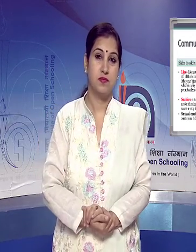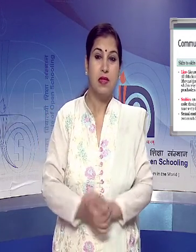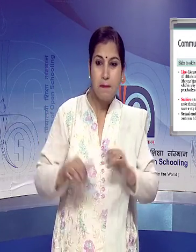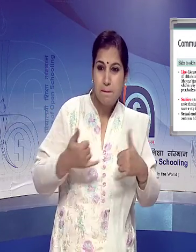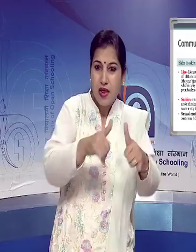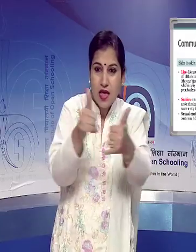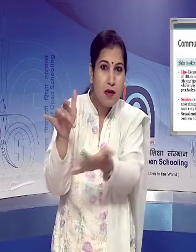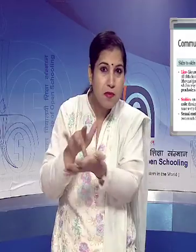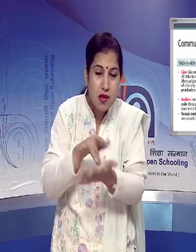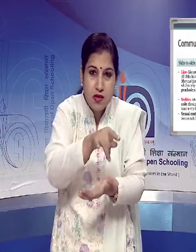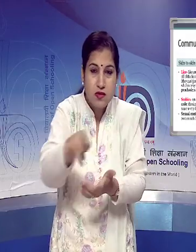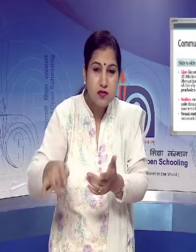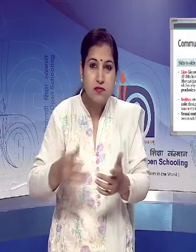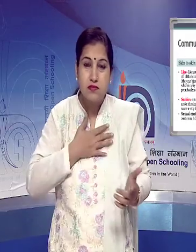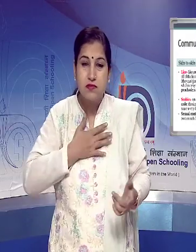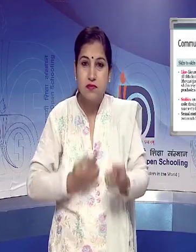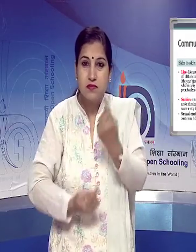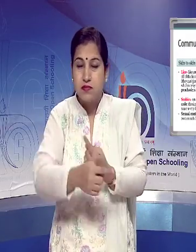The undernamed intestinal worms